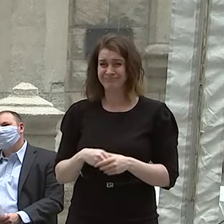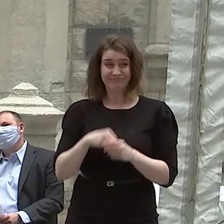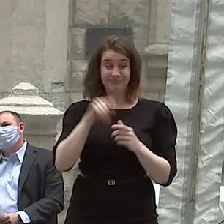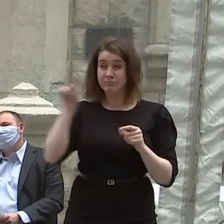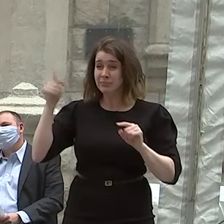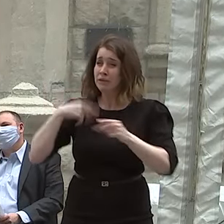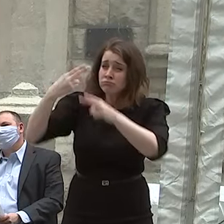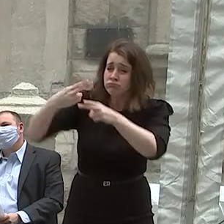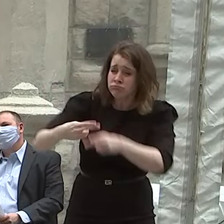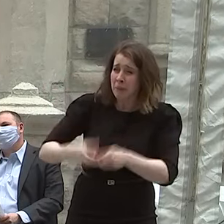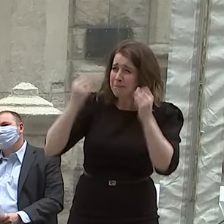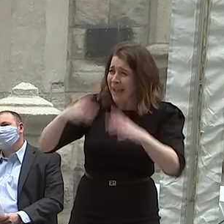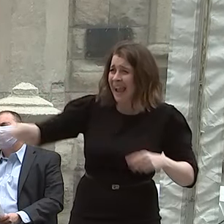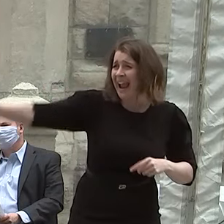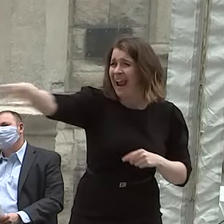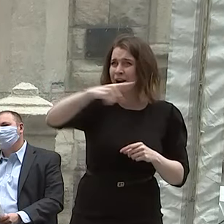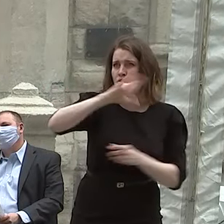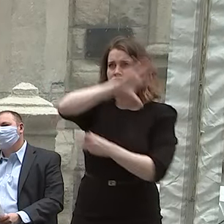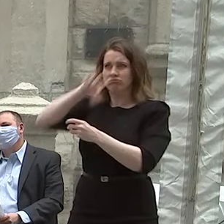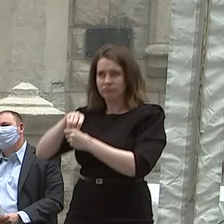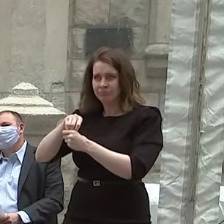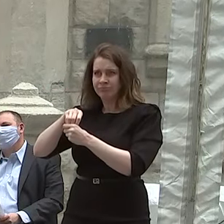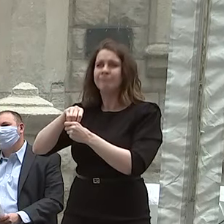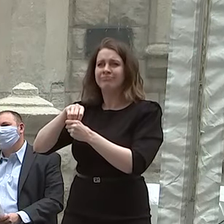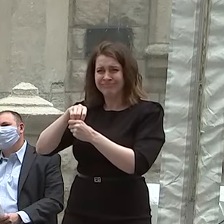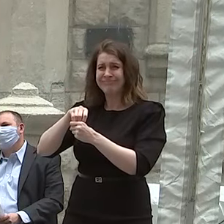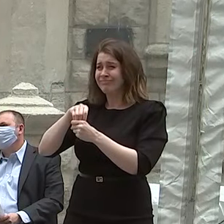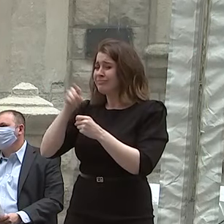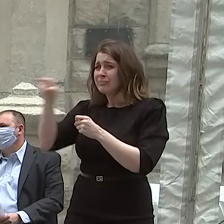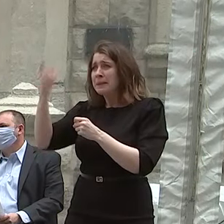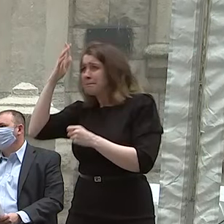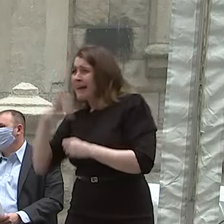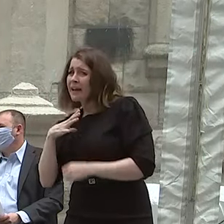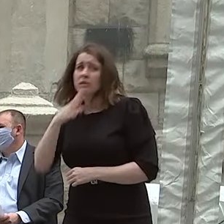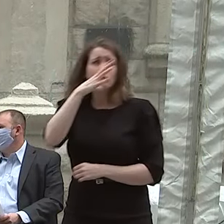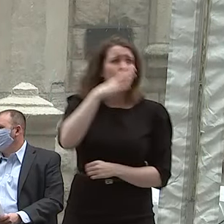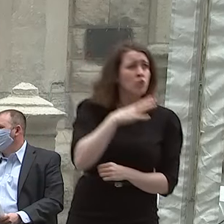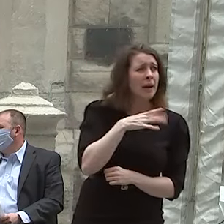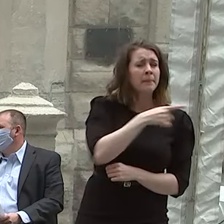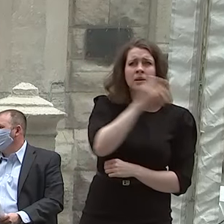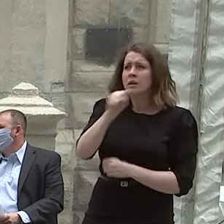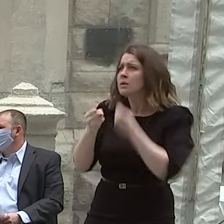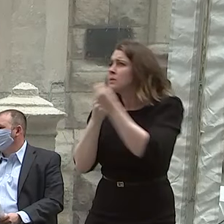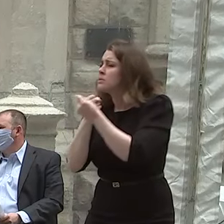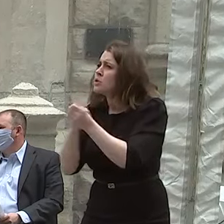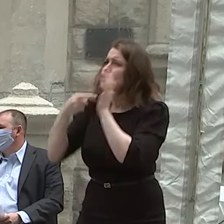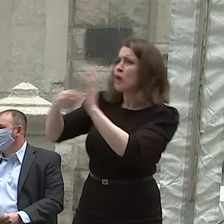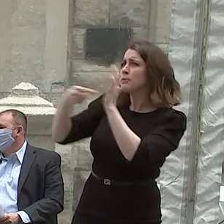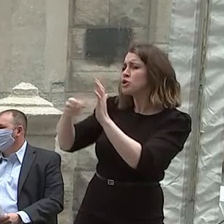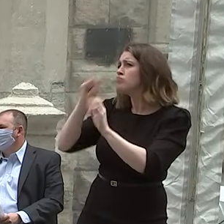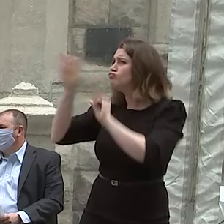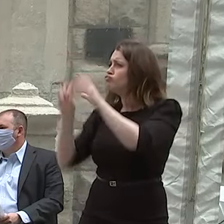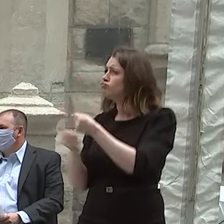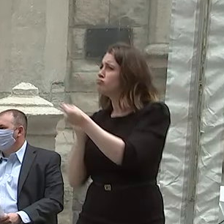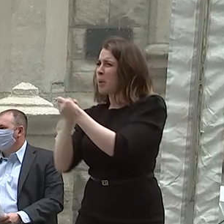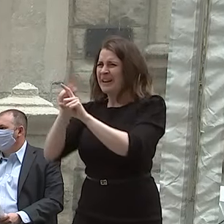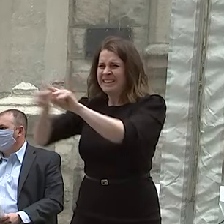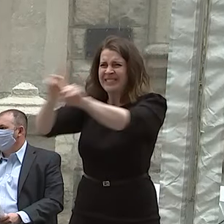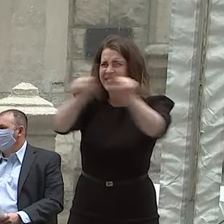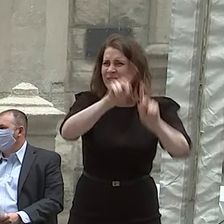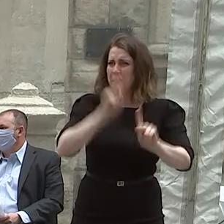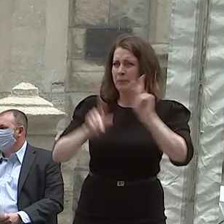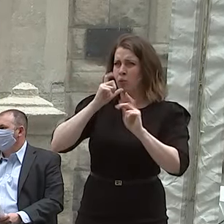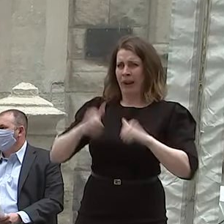many others are the men and women who give voice to all the facets of our city and walks of life,